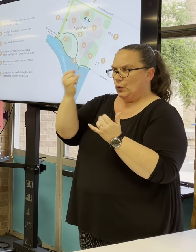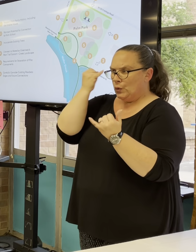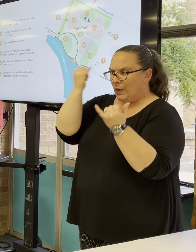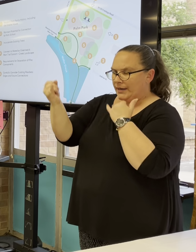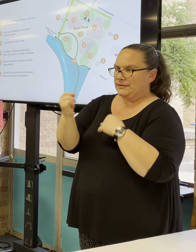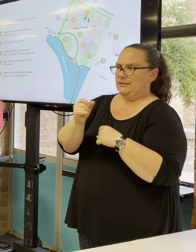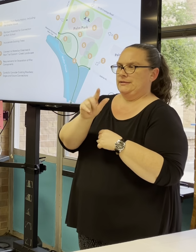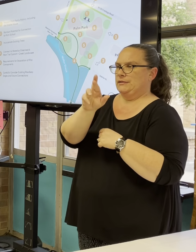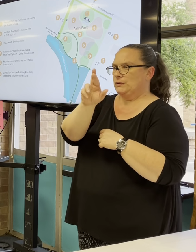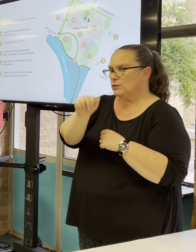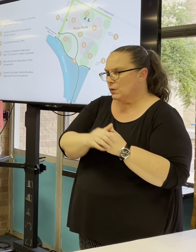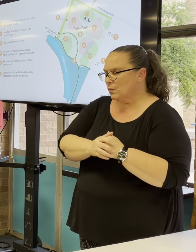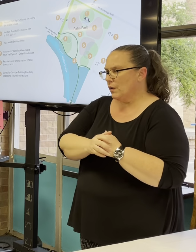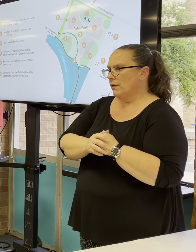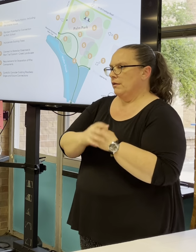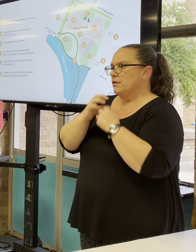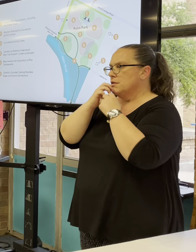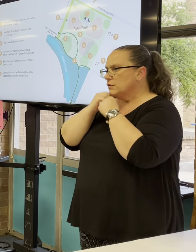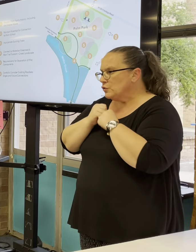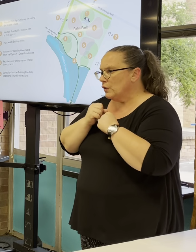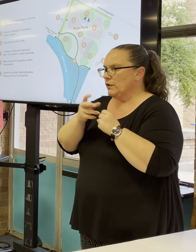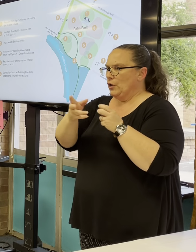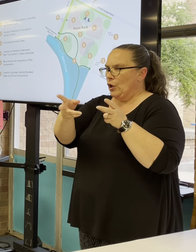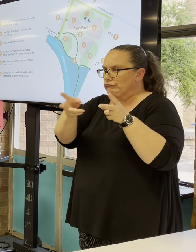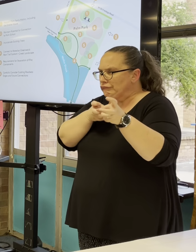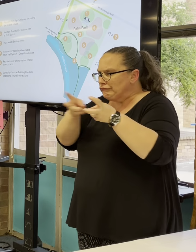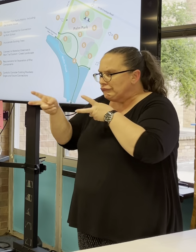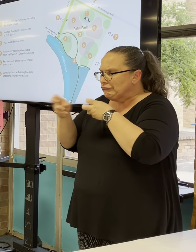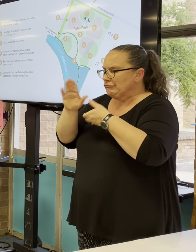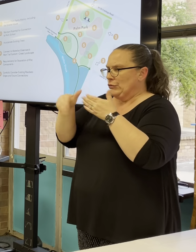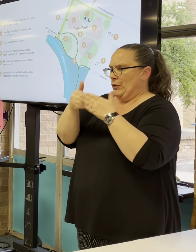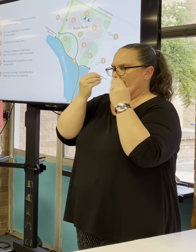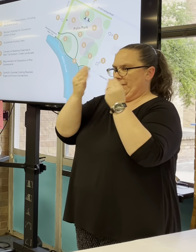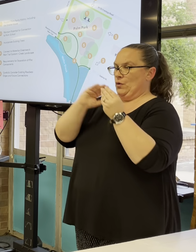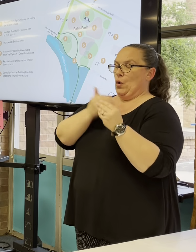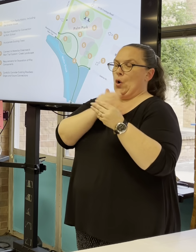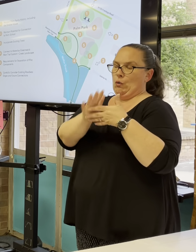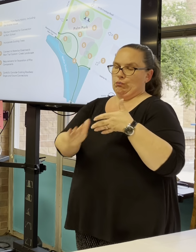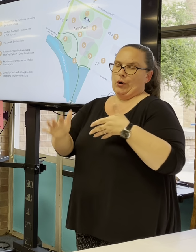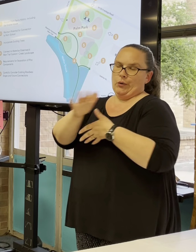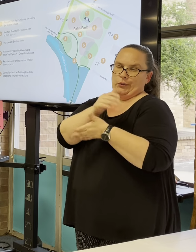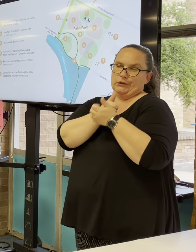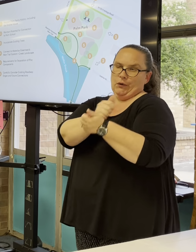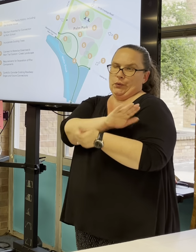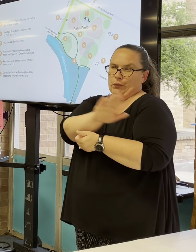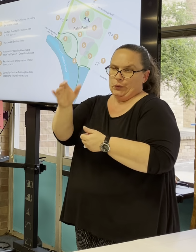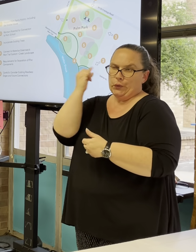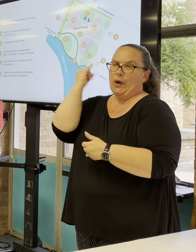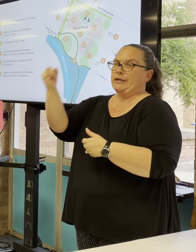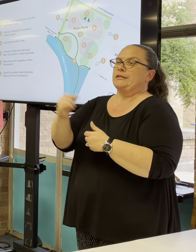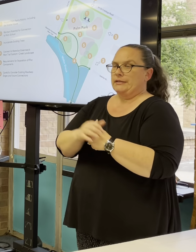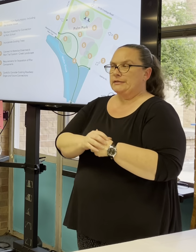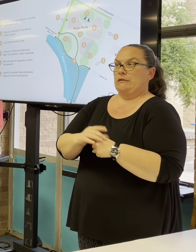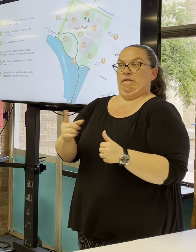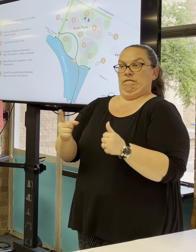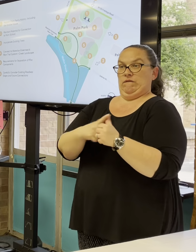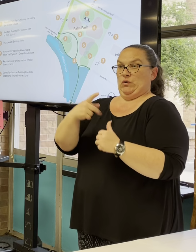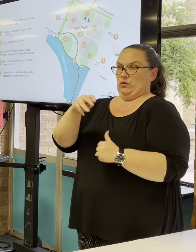and the Conservancy have pulled from all of you as our priorities. Again, first, the